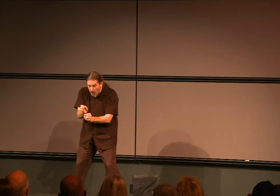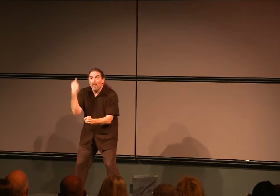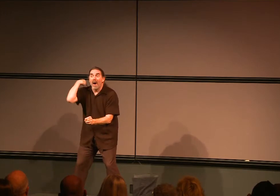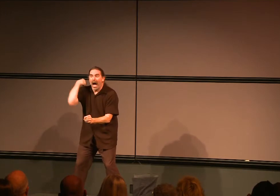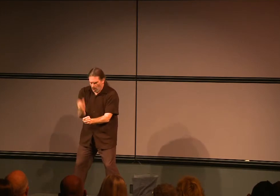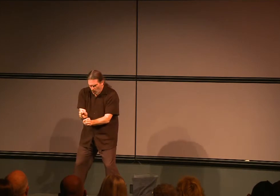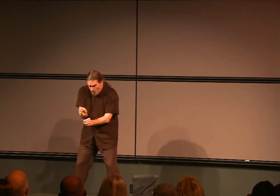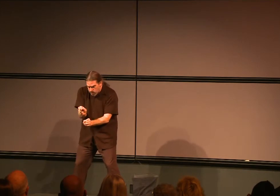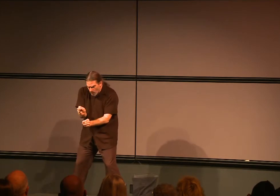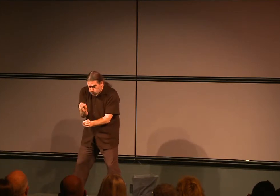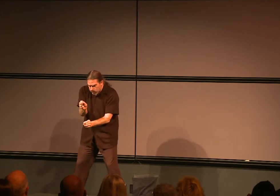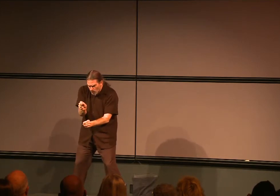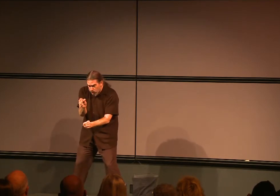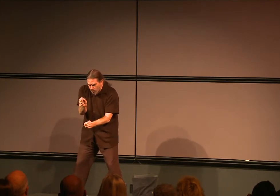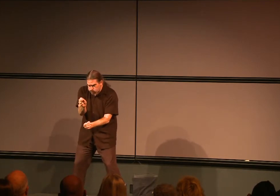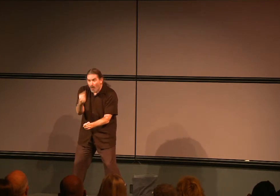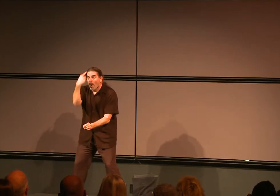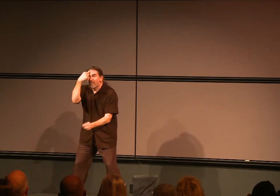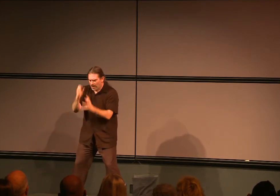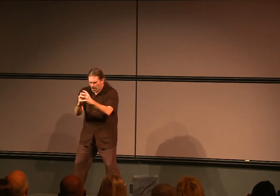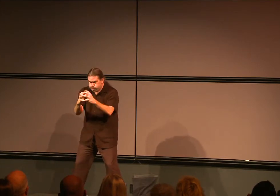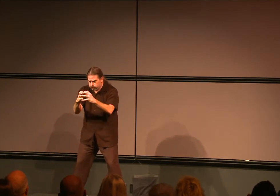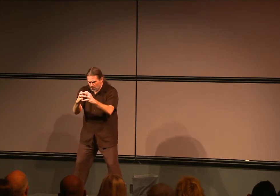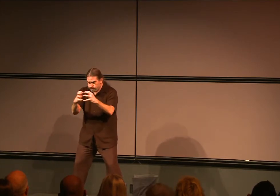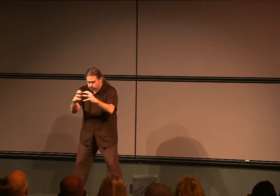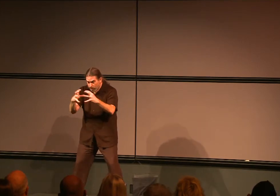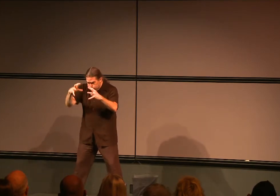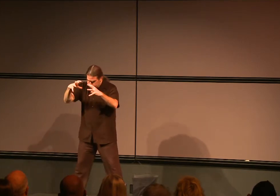Forms a backbone, a brain,